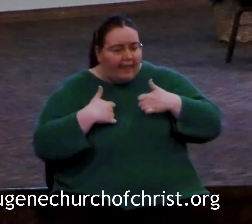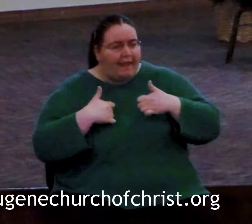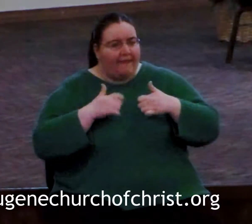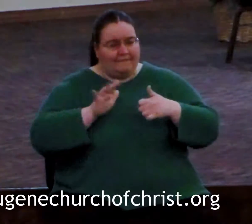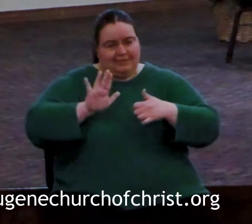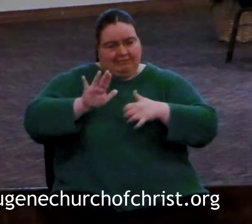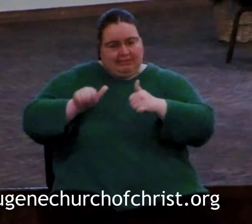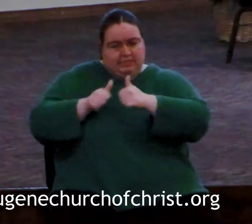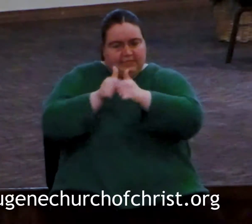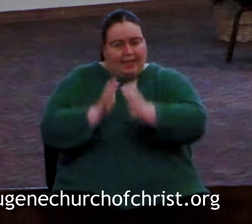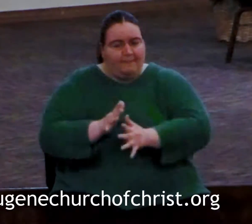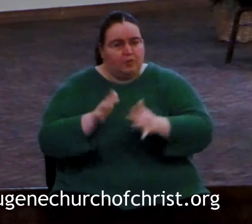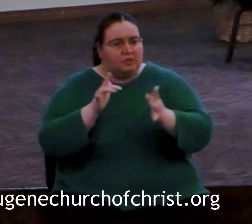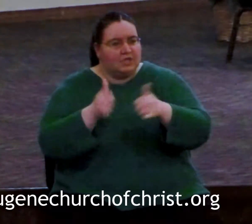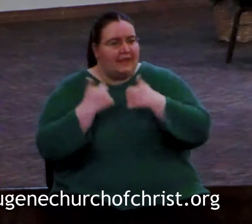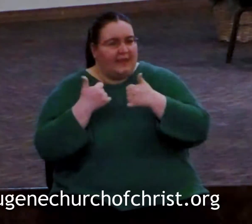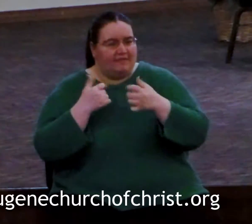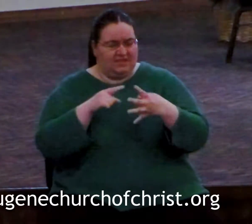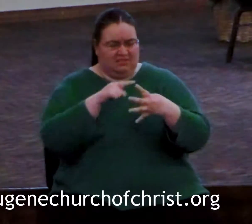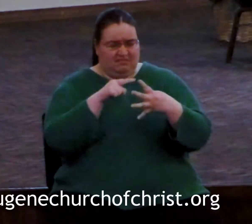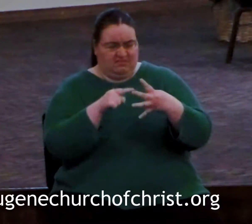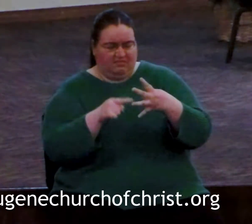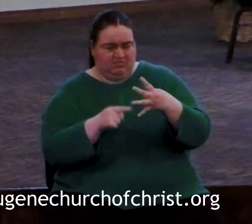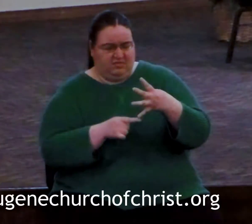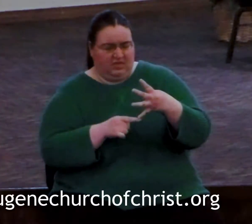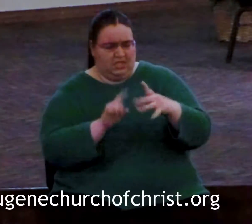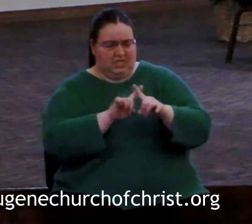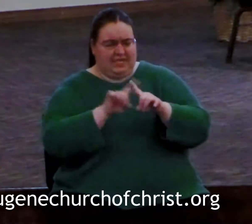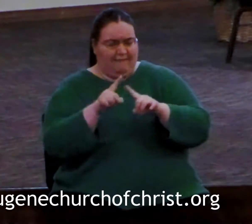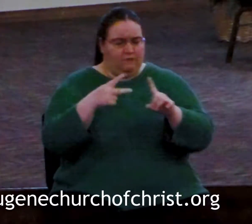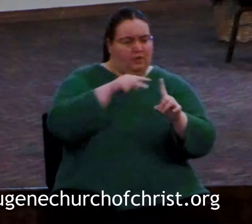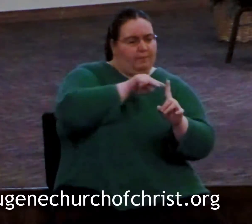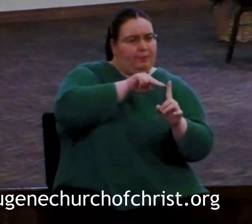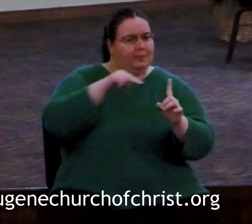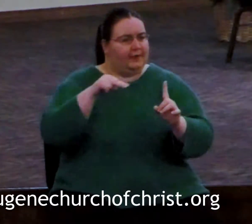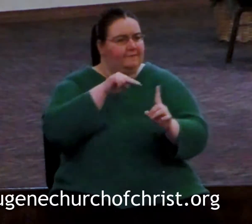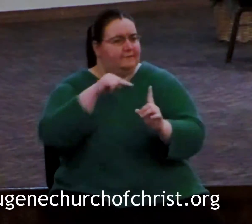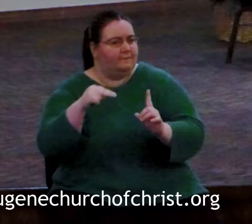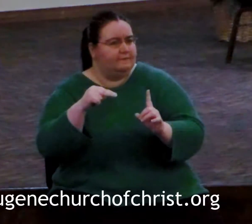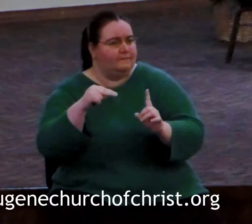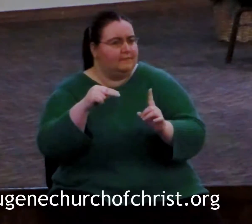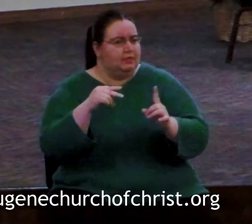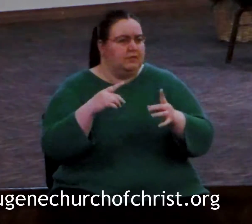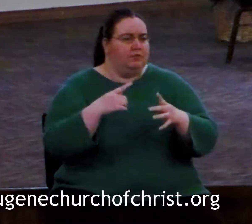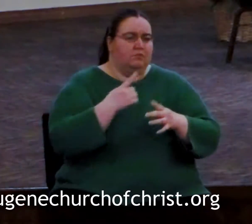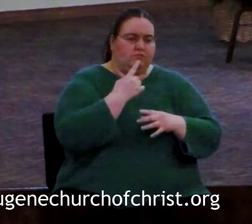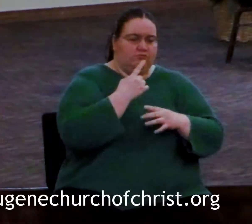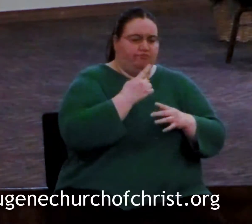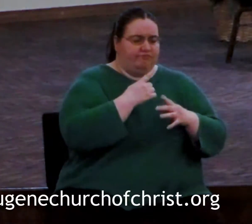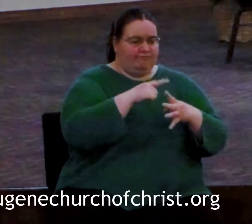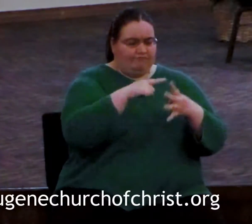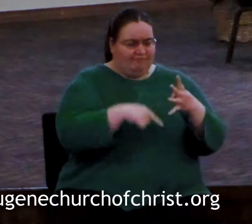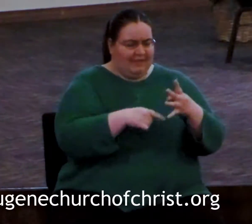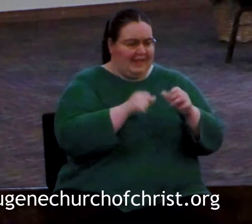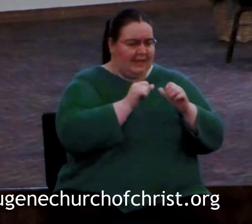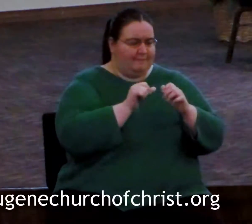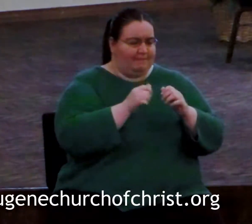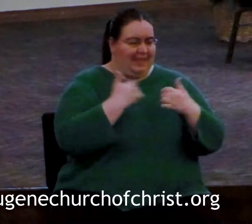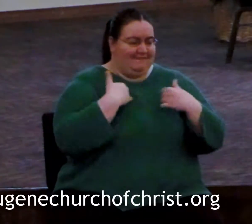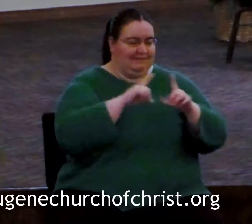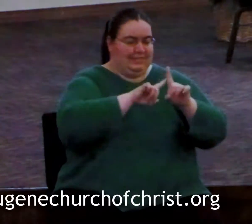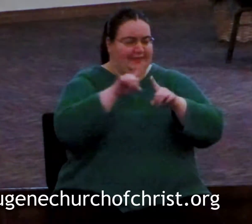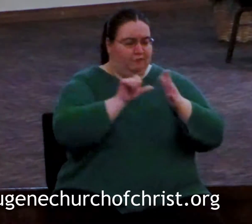disciples, and they come from different angles at how they look at things, and sometimes they emphasize some things over others. Sometimes they